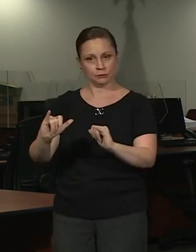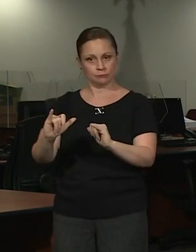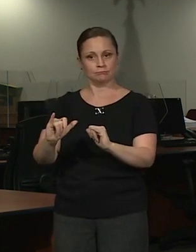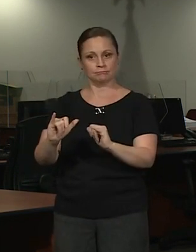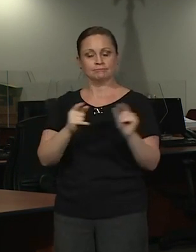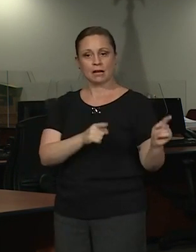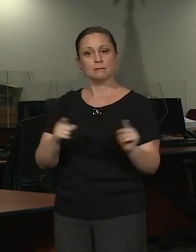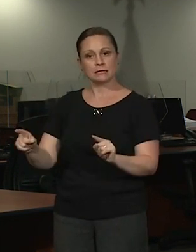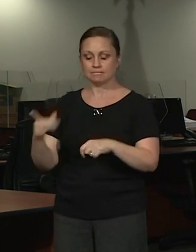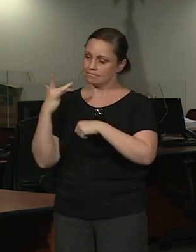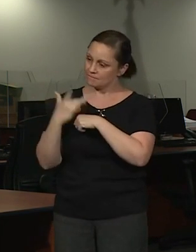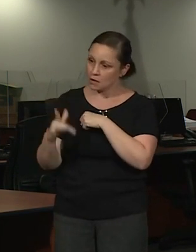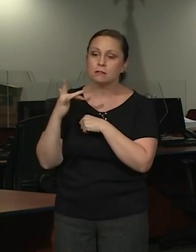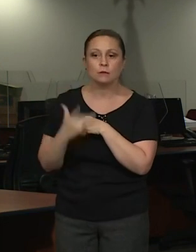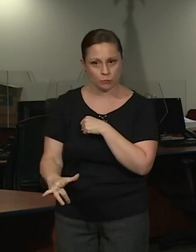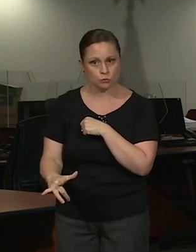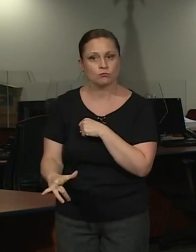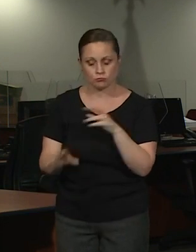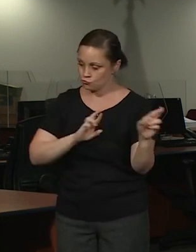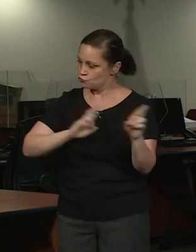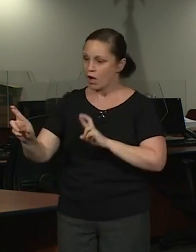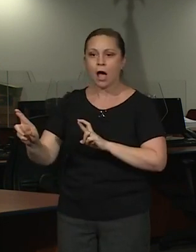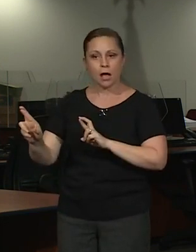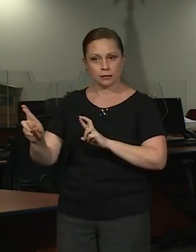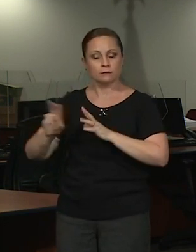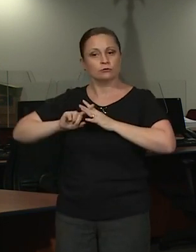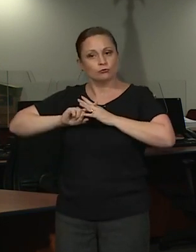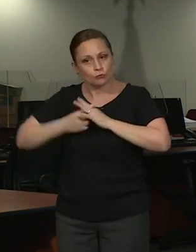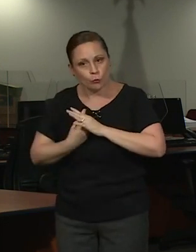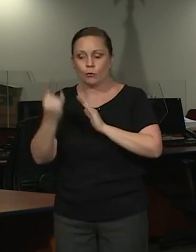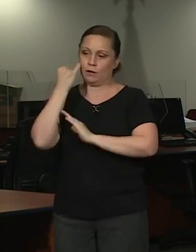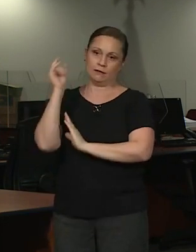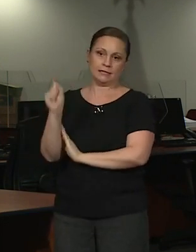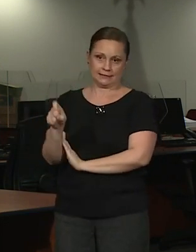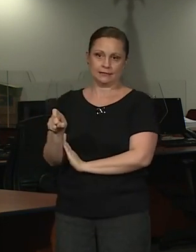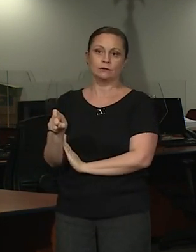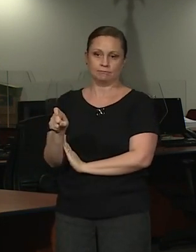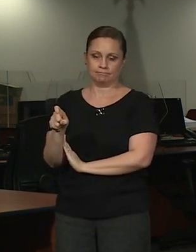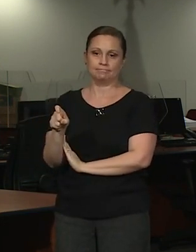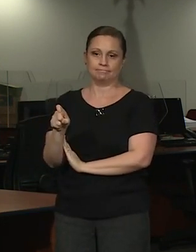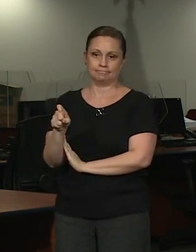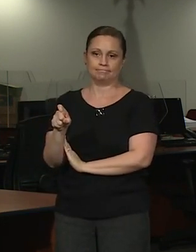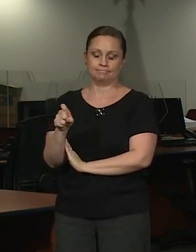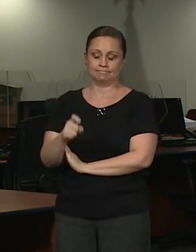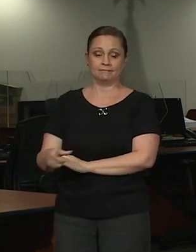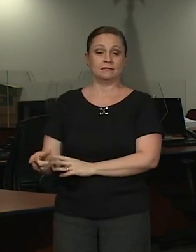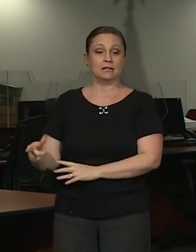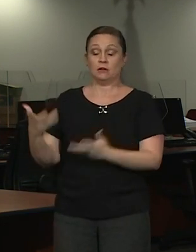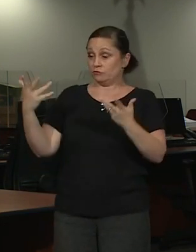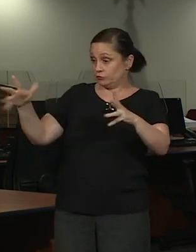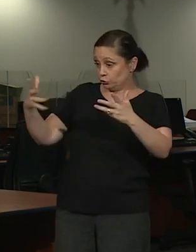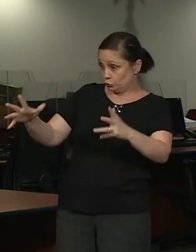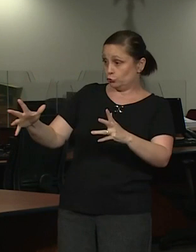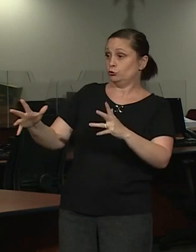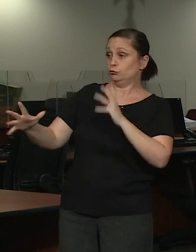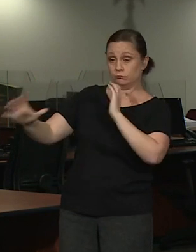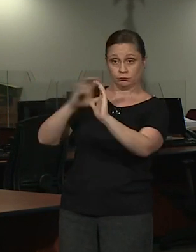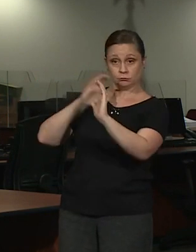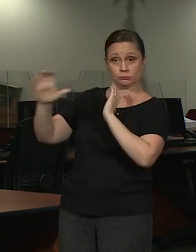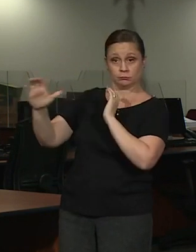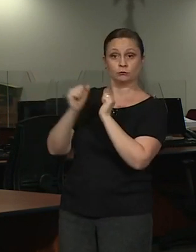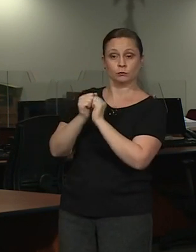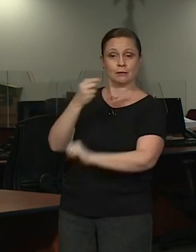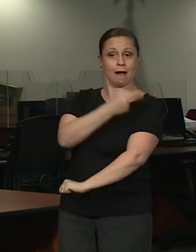available, and it is ready to be deployed the moment it is necessary. We've had conversations with the hospitals all through